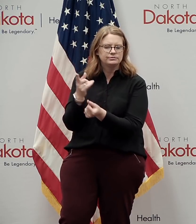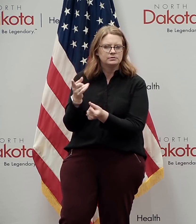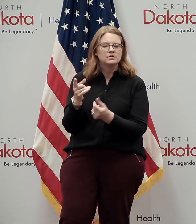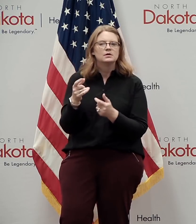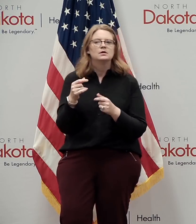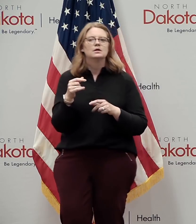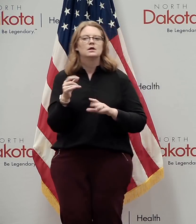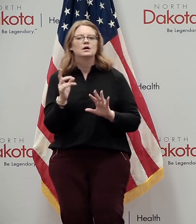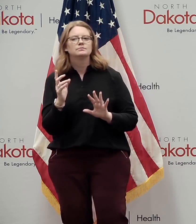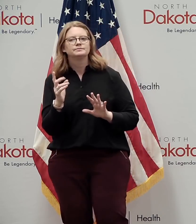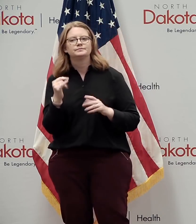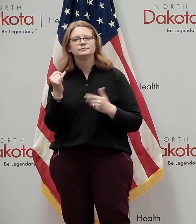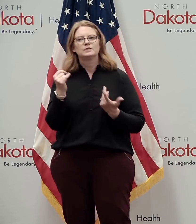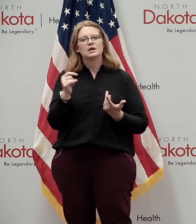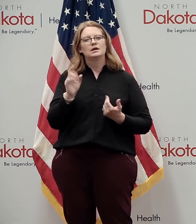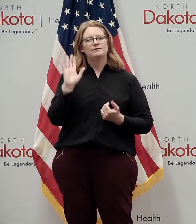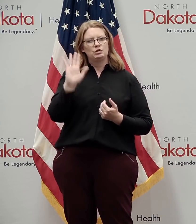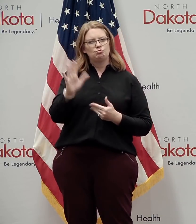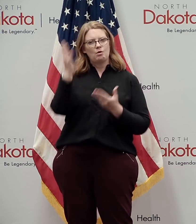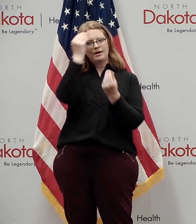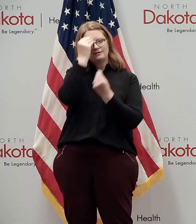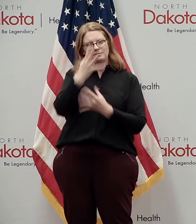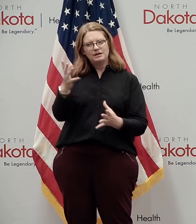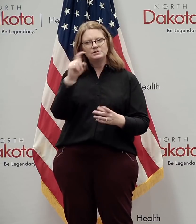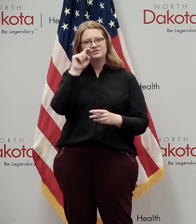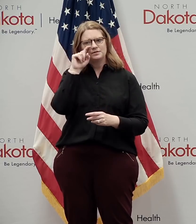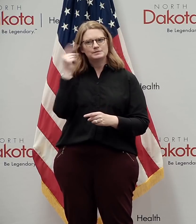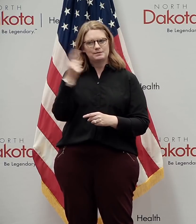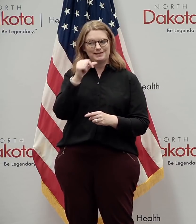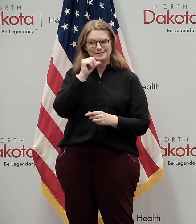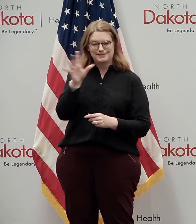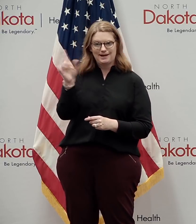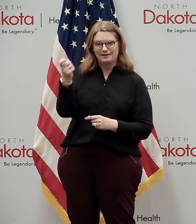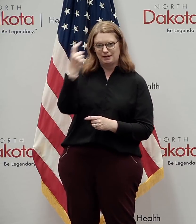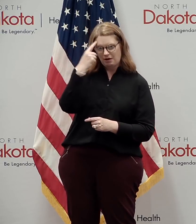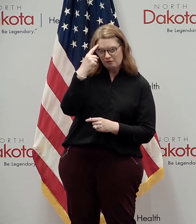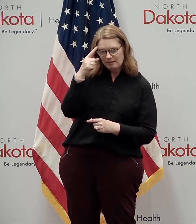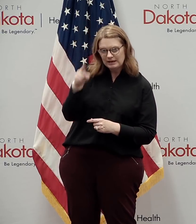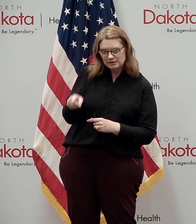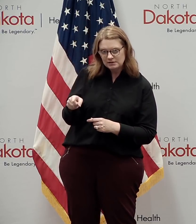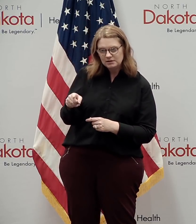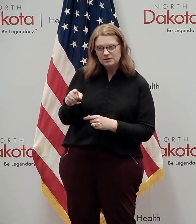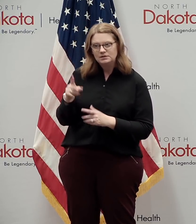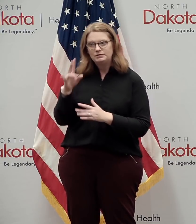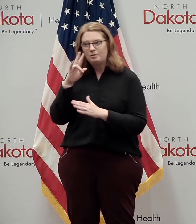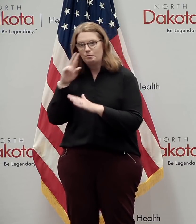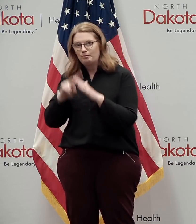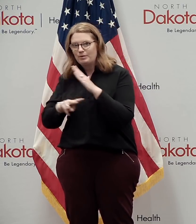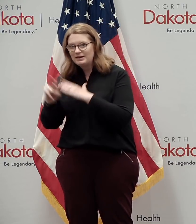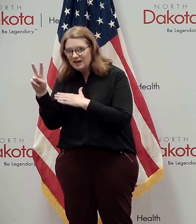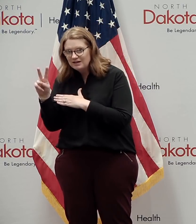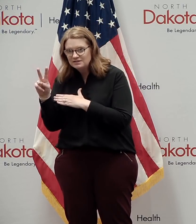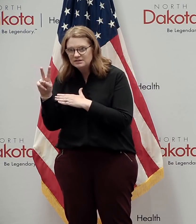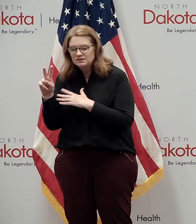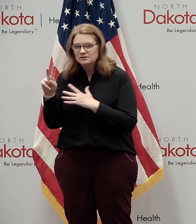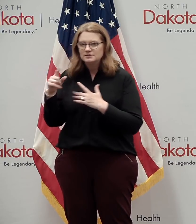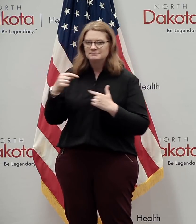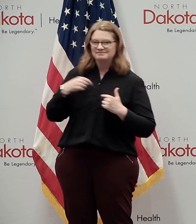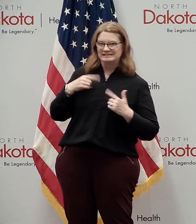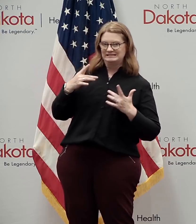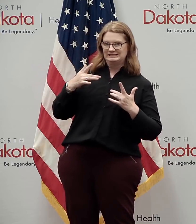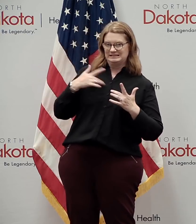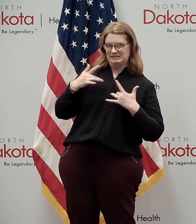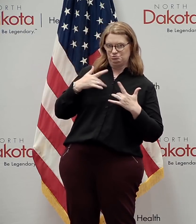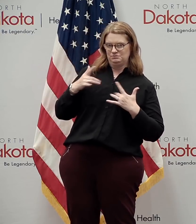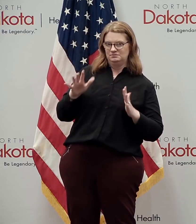getting your information from a non-government source to make these predictions, that causes me some concern. We